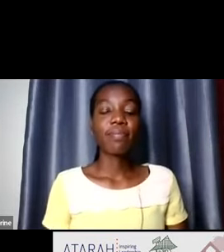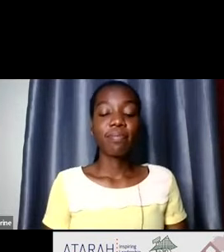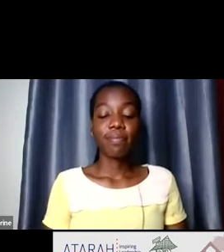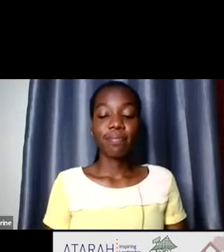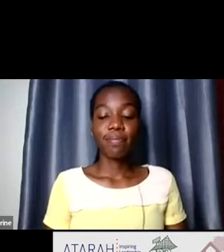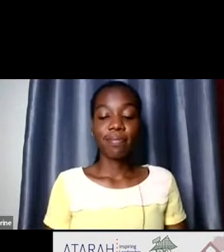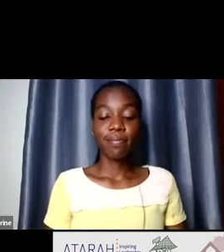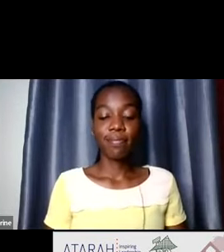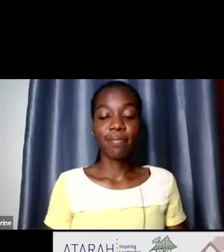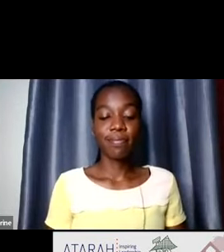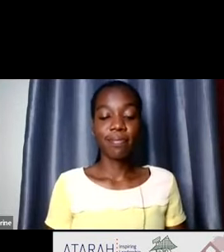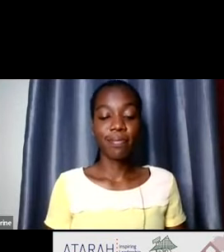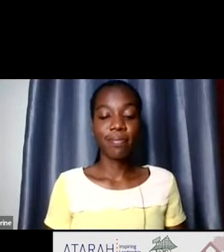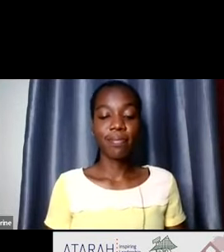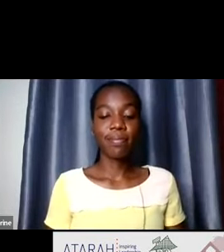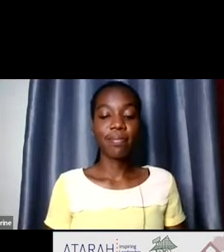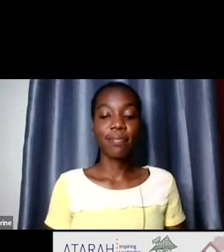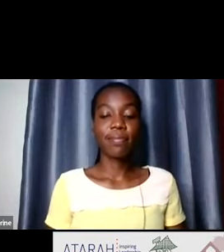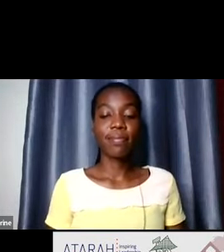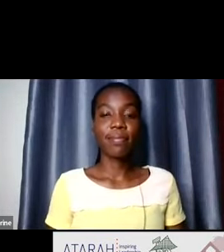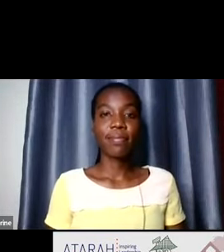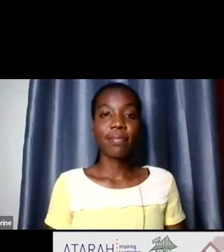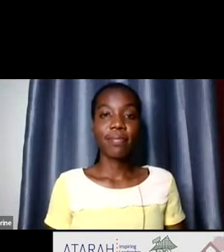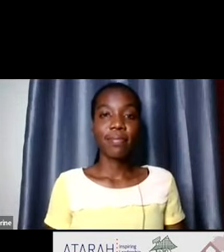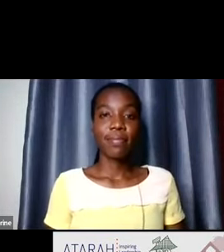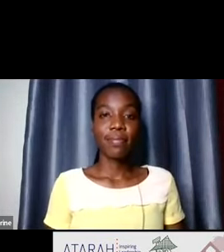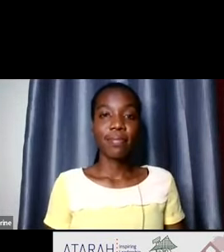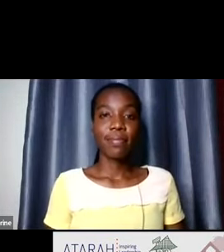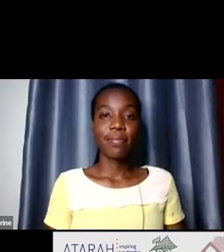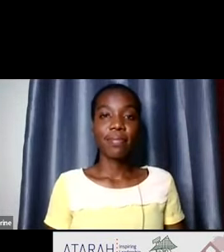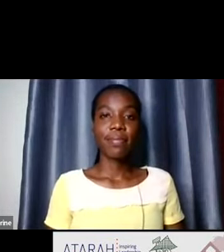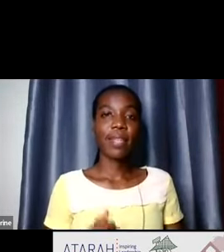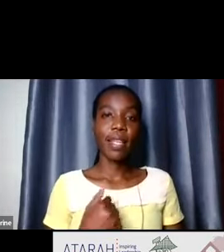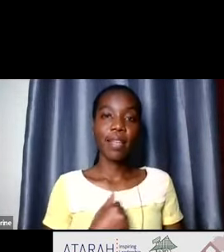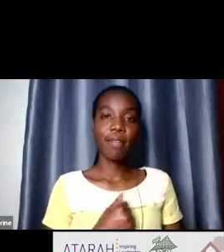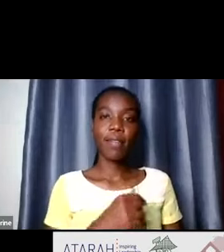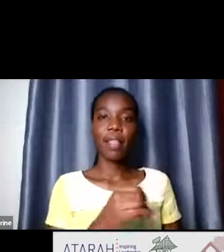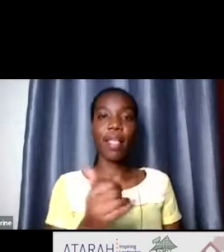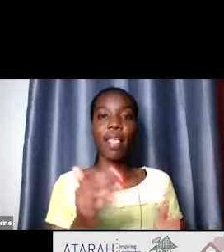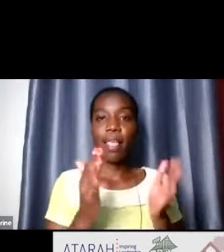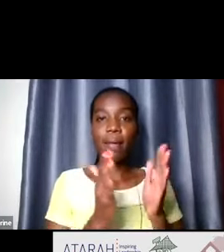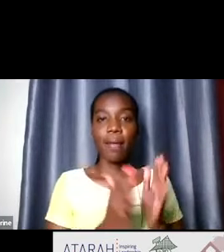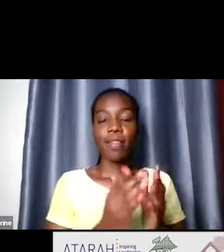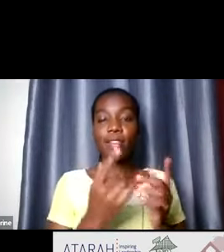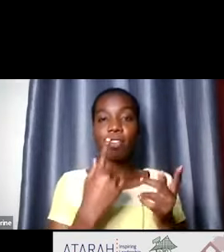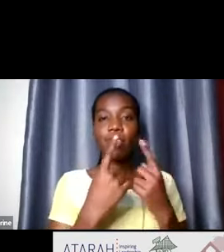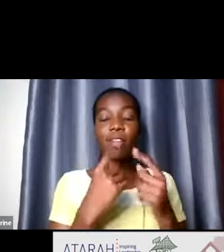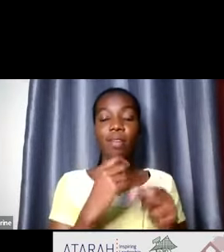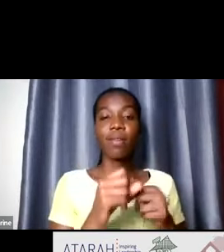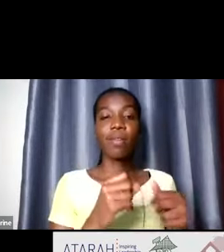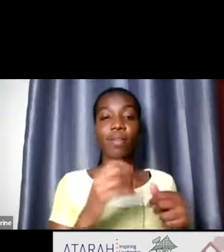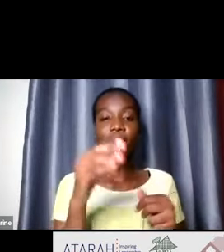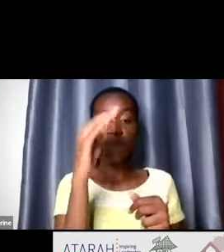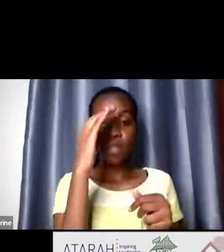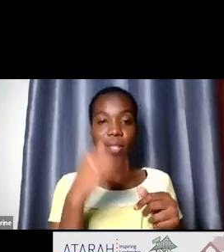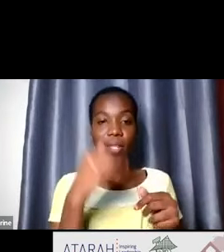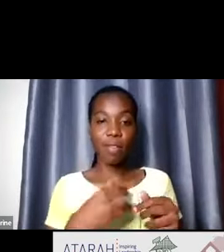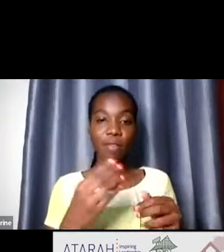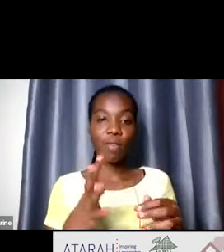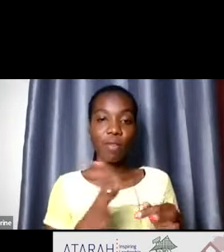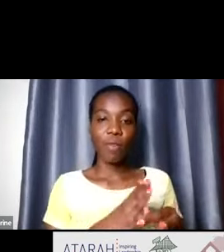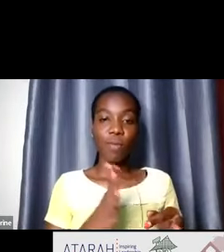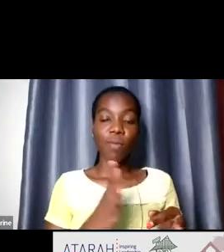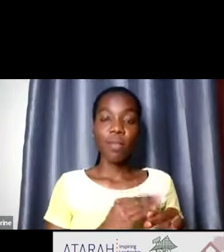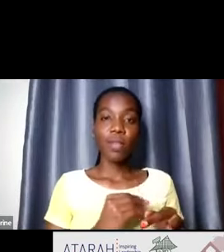Great. On to the next question. We have, talking of weed, there's a lady here,